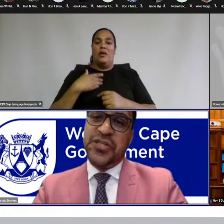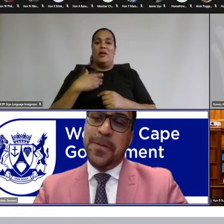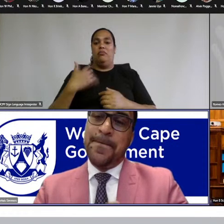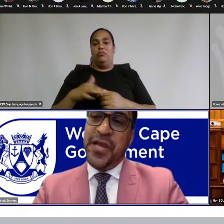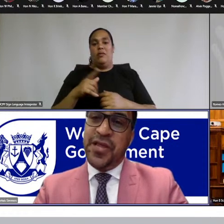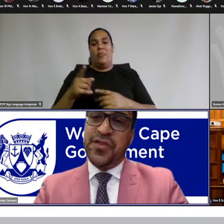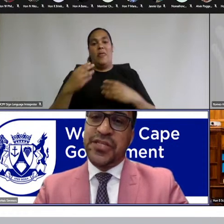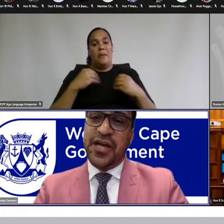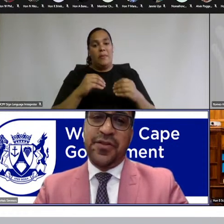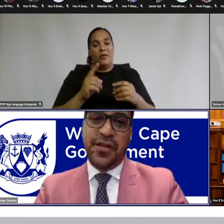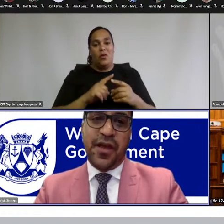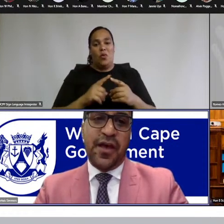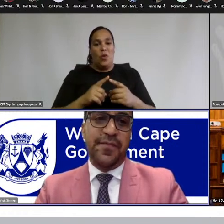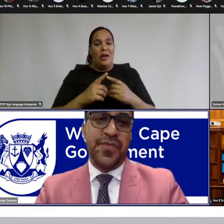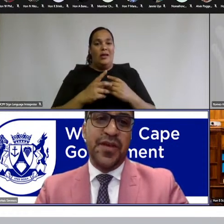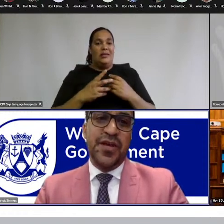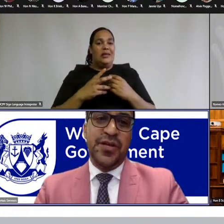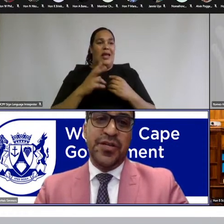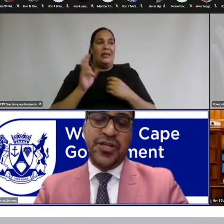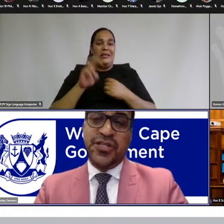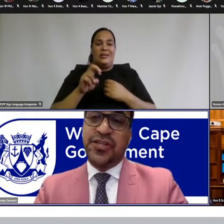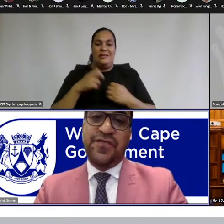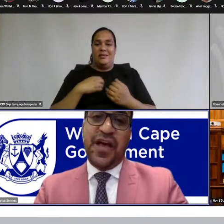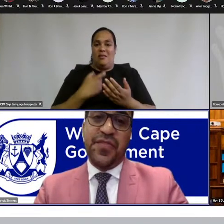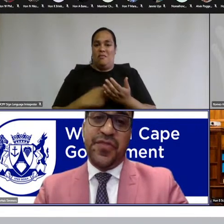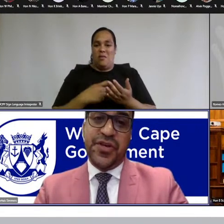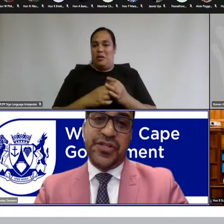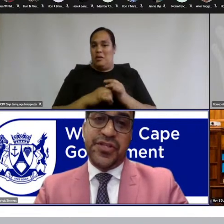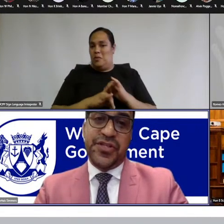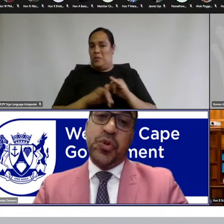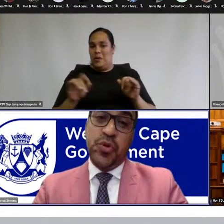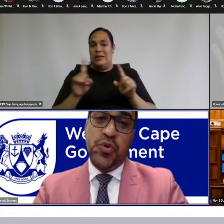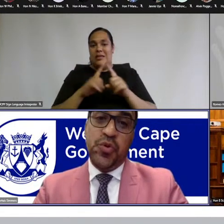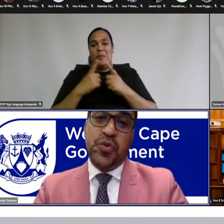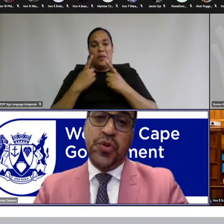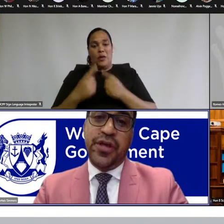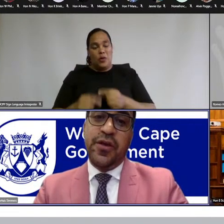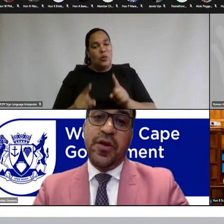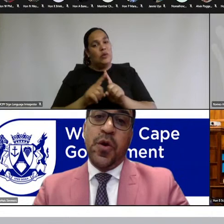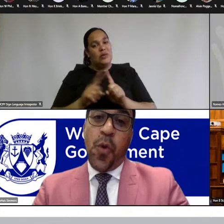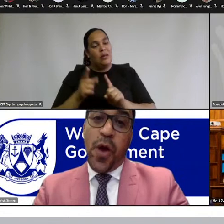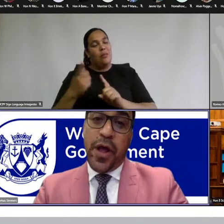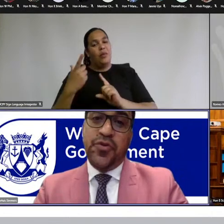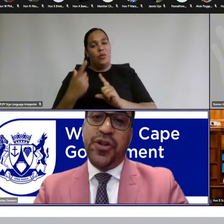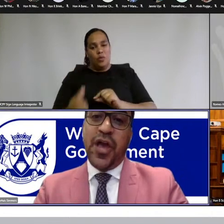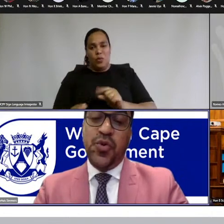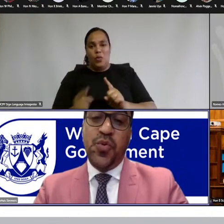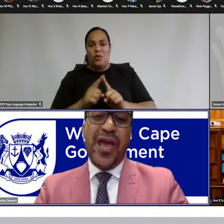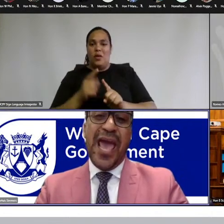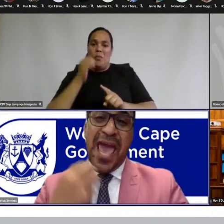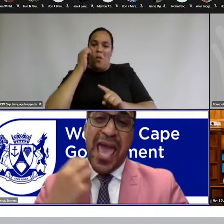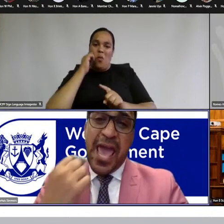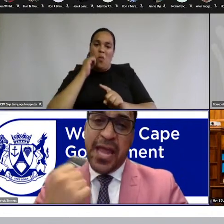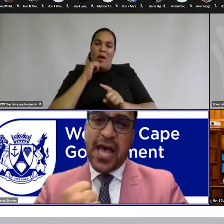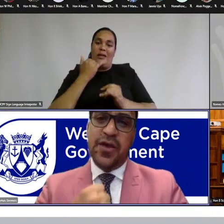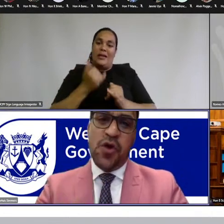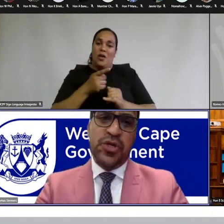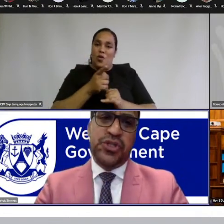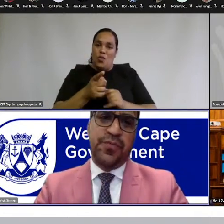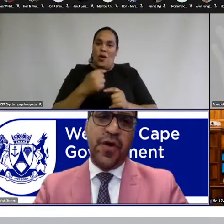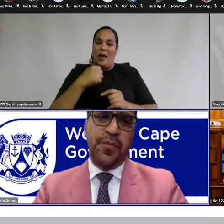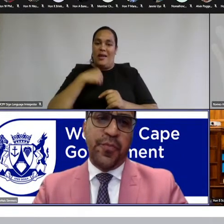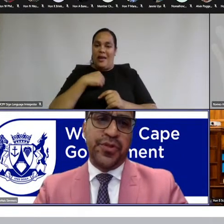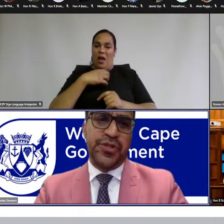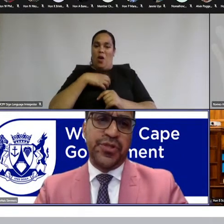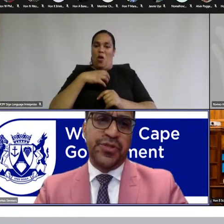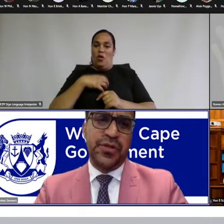are busy bleeding this country dry. Just as they have done this, so too do they want to deny you and I